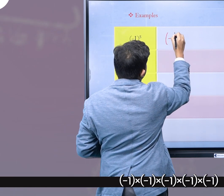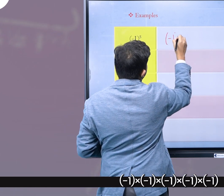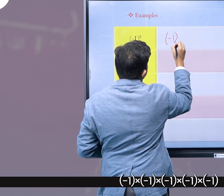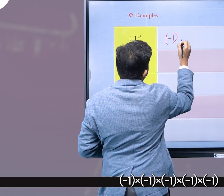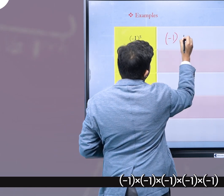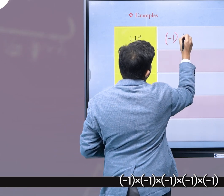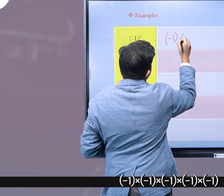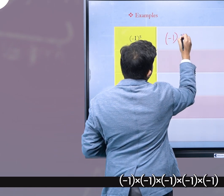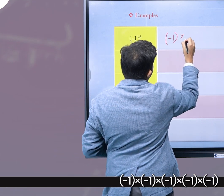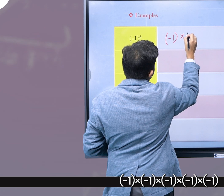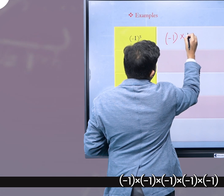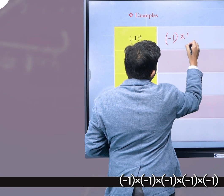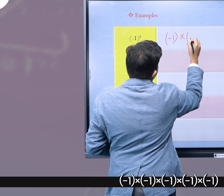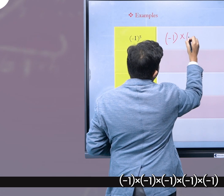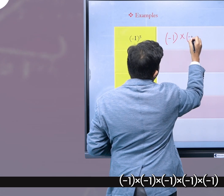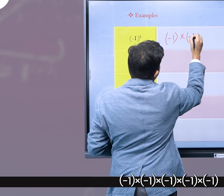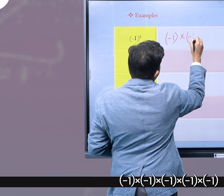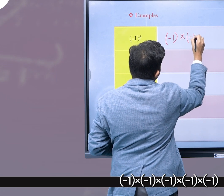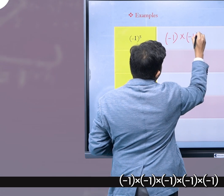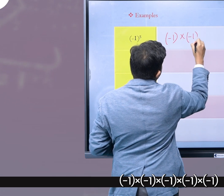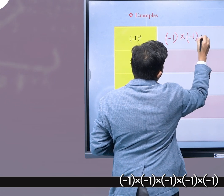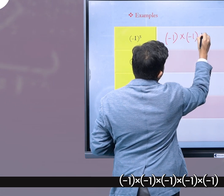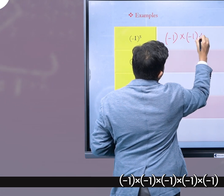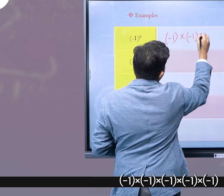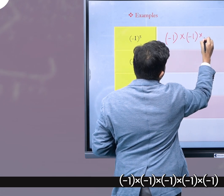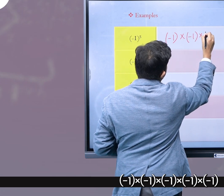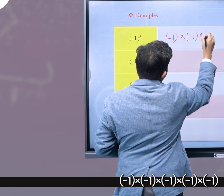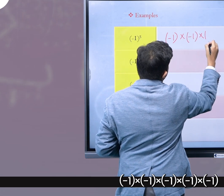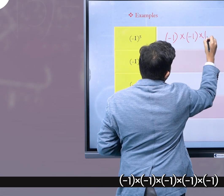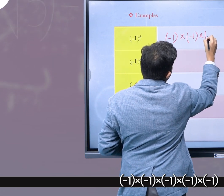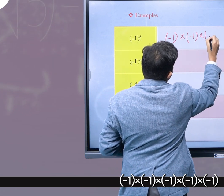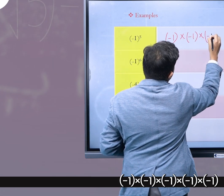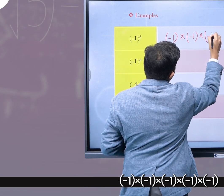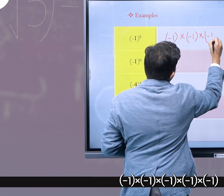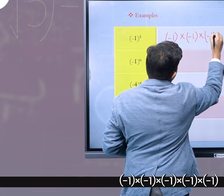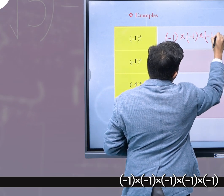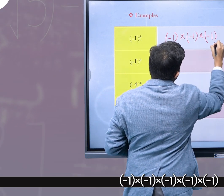Minus 1 into minus 1 into minus 1